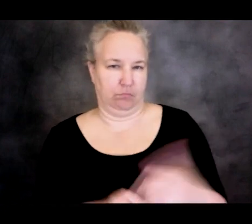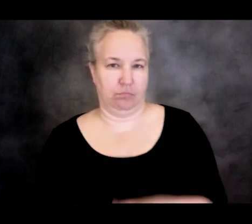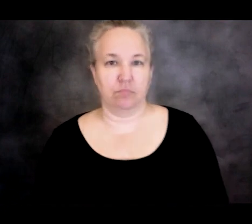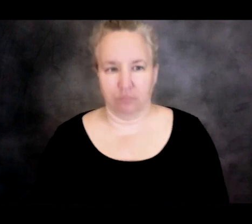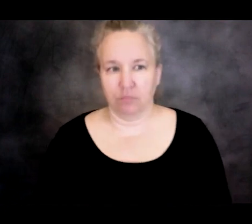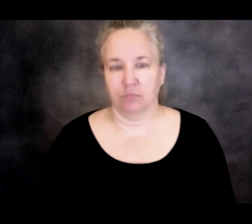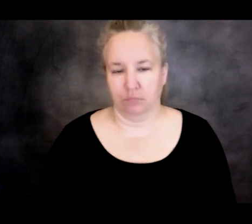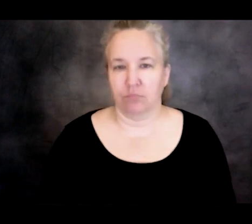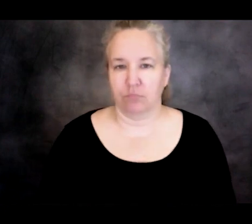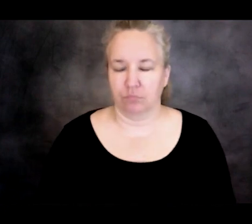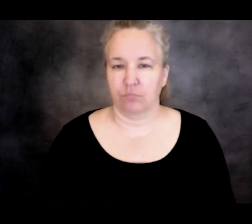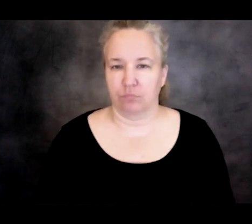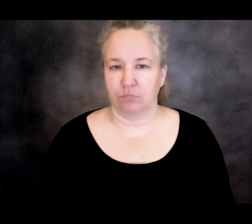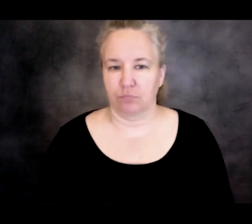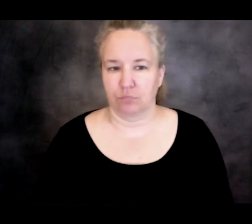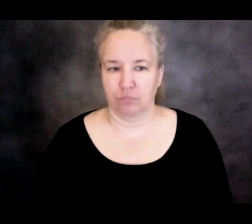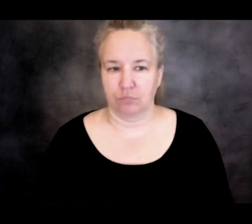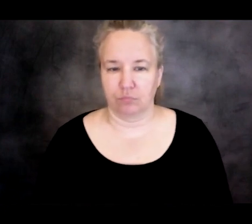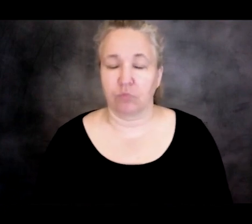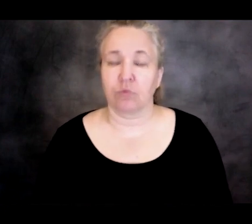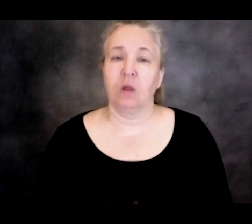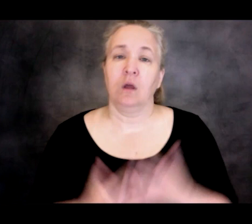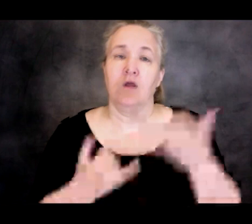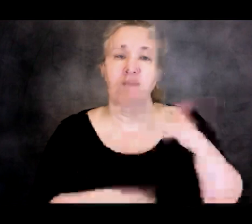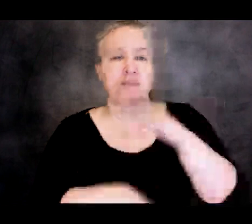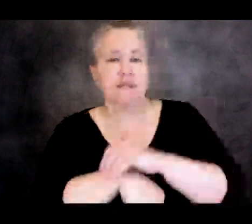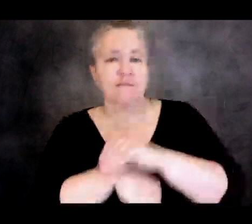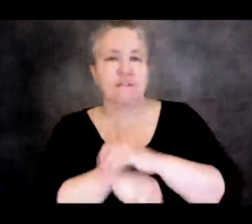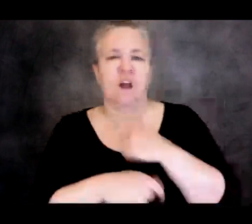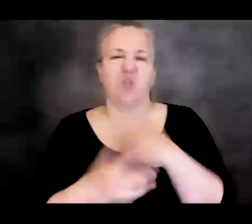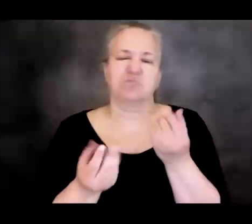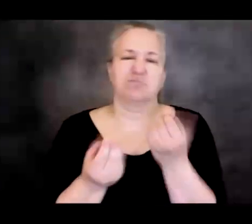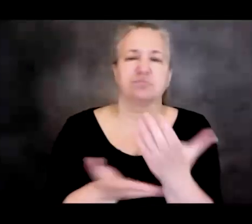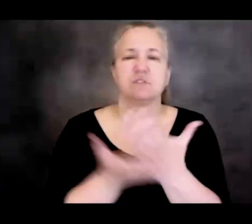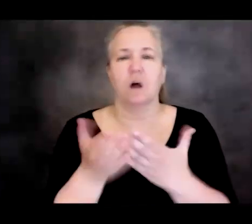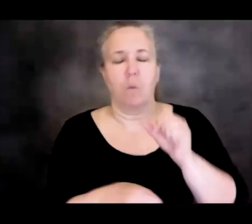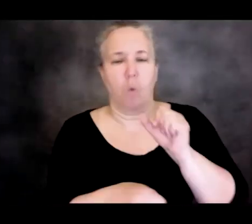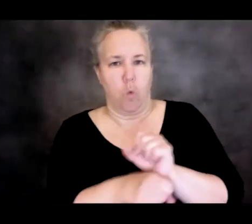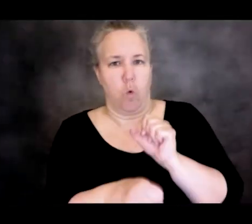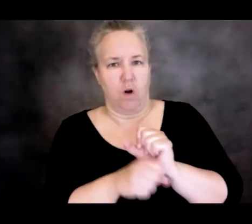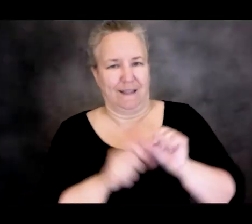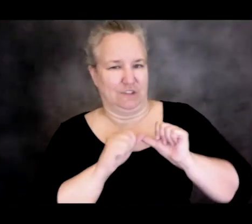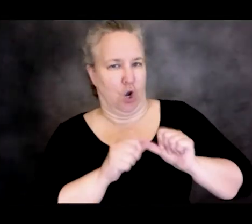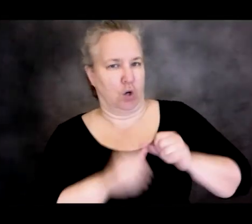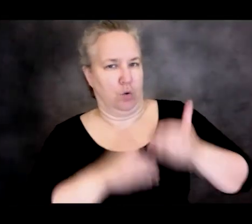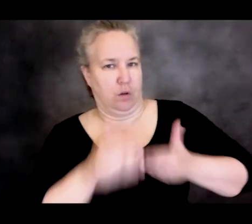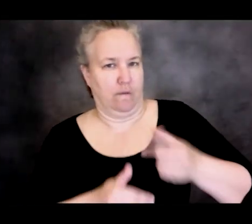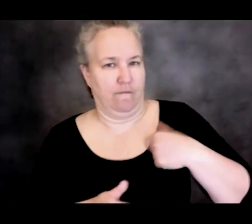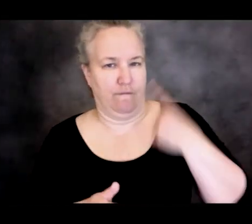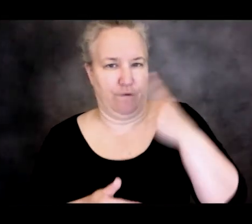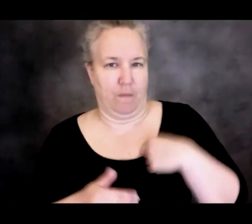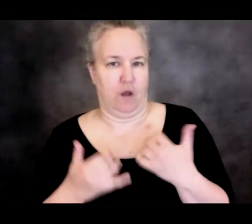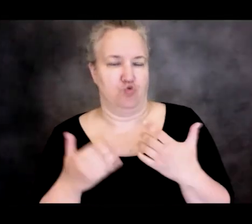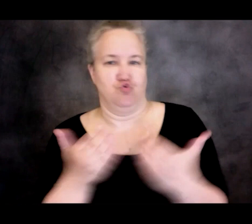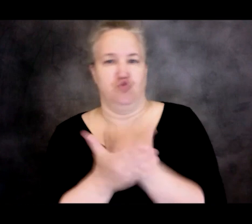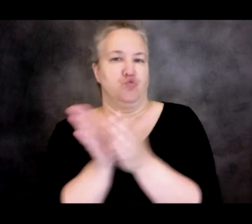So I want to share with you this evening some work in progress on my new book that I'm writing with 2